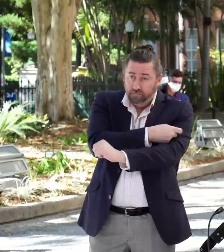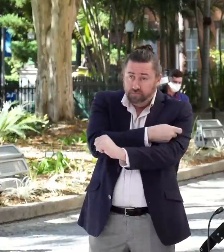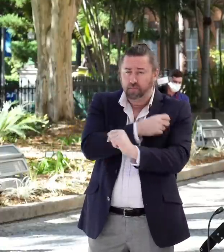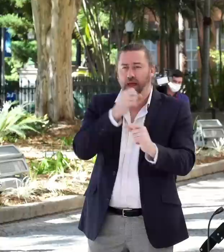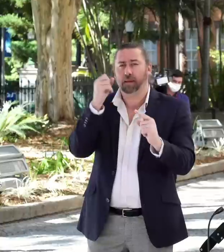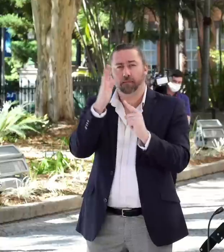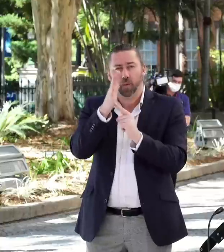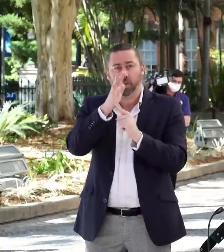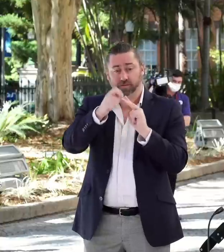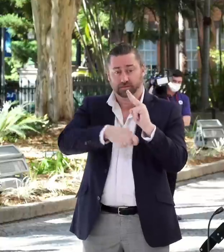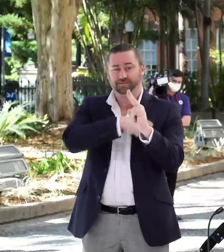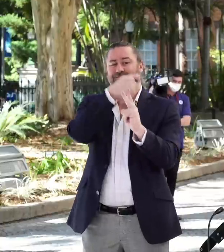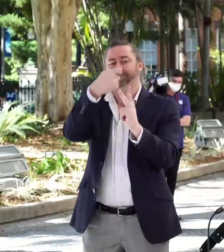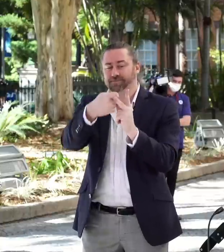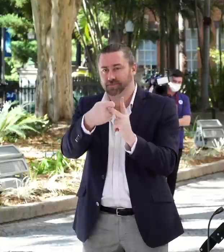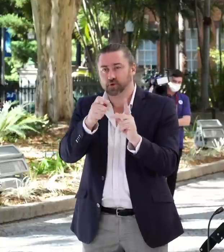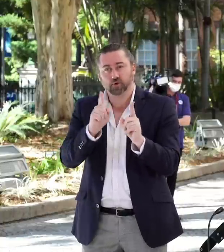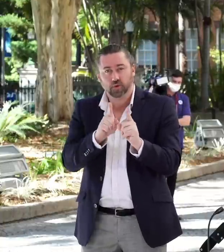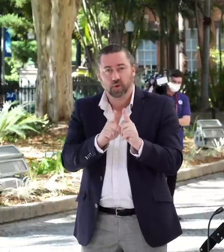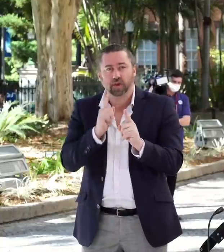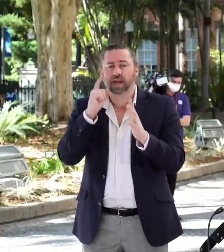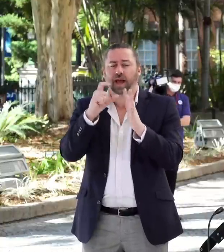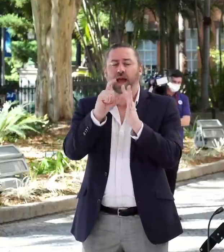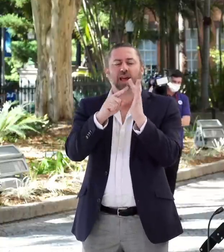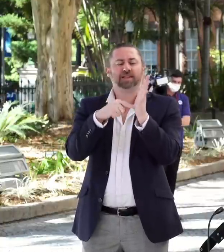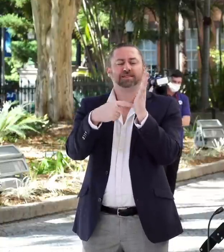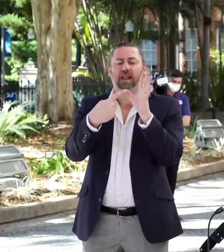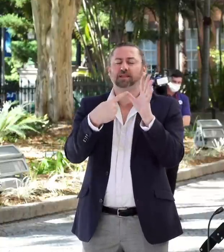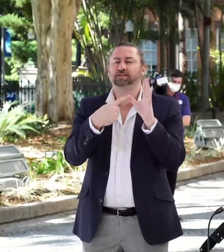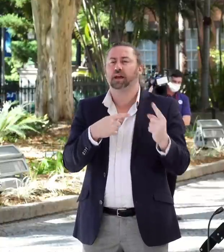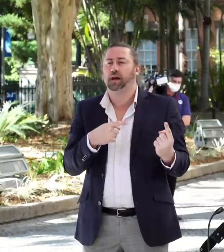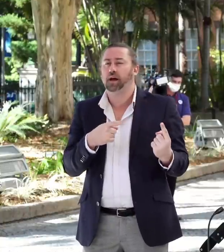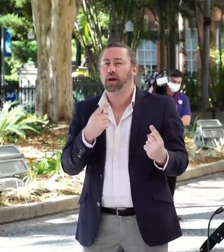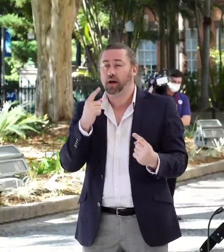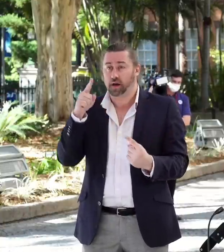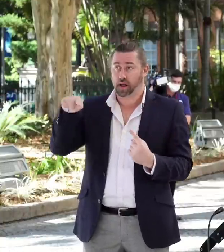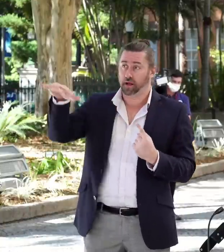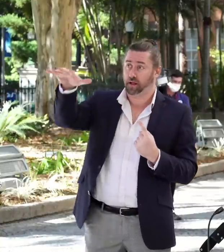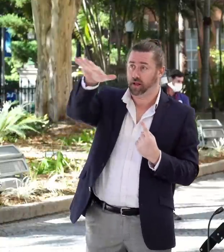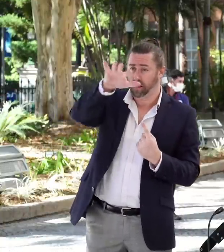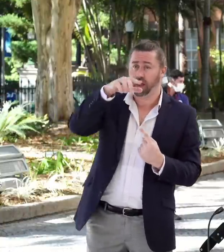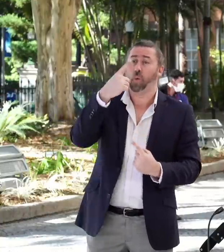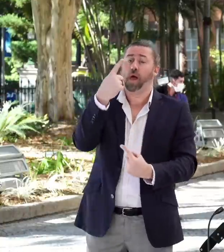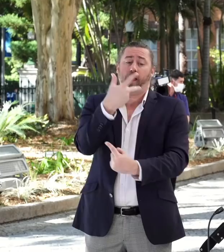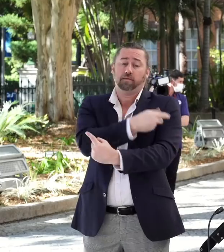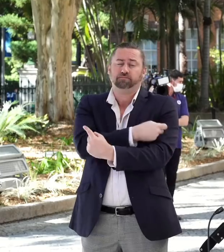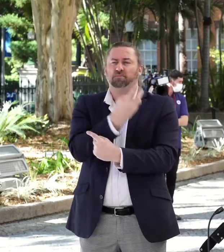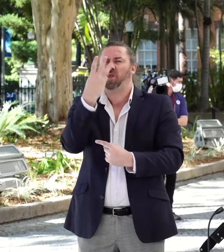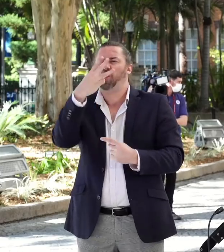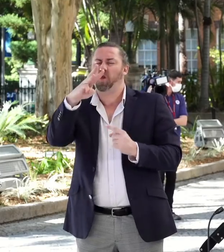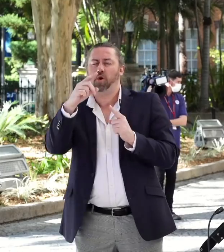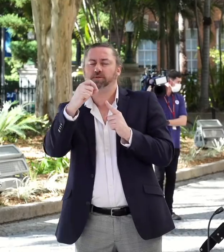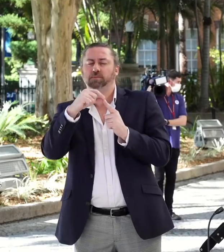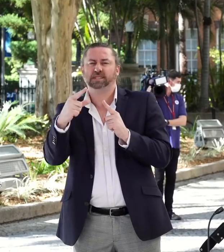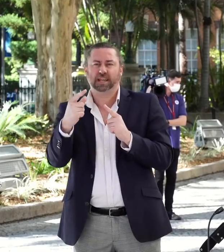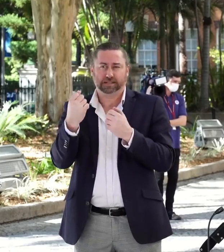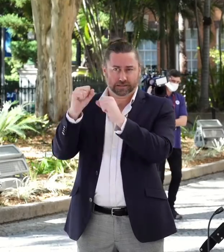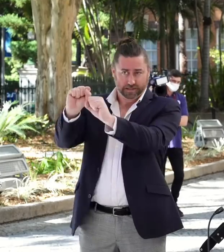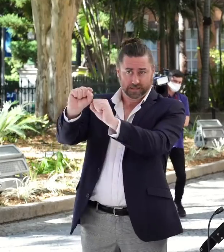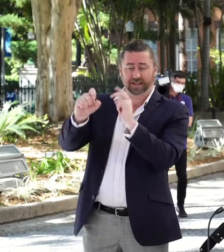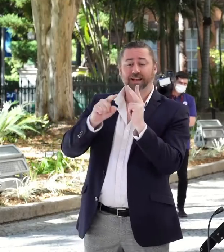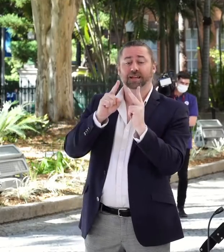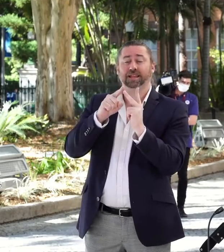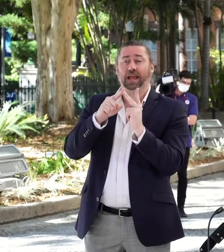know with the Delta strain that one dose is only around about 30% protective. You need that second dose.